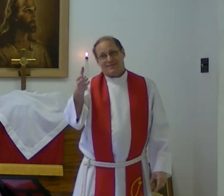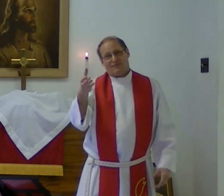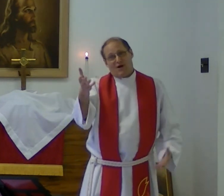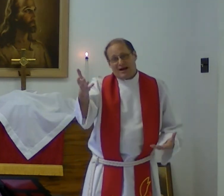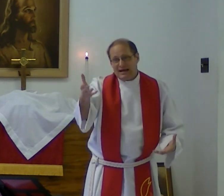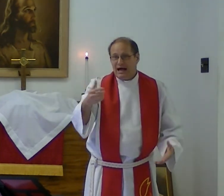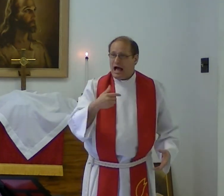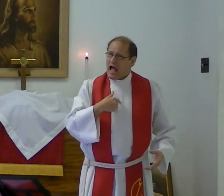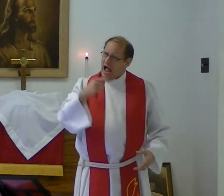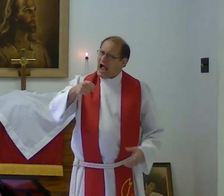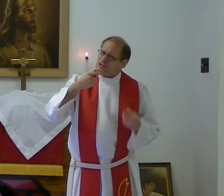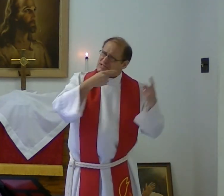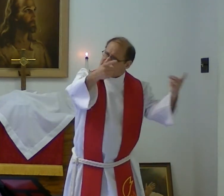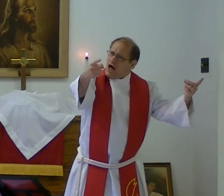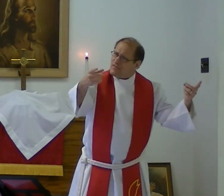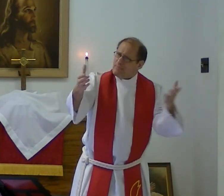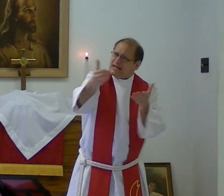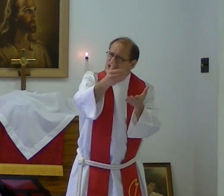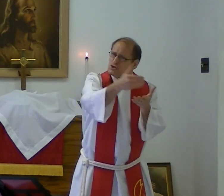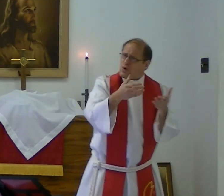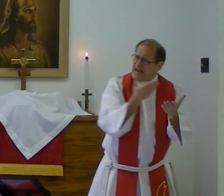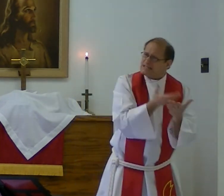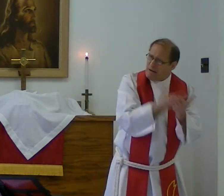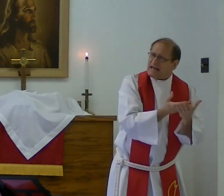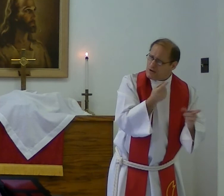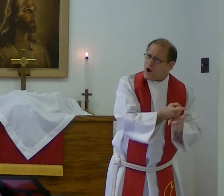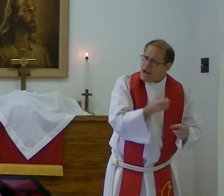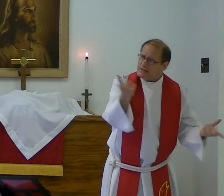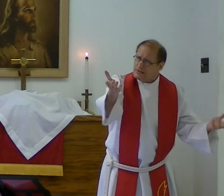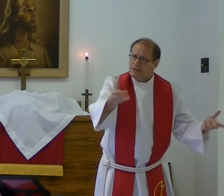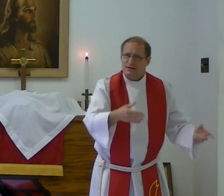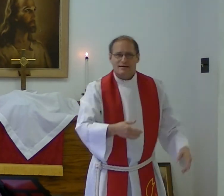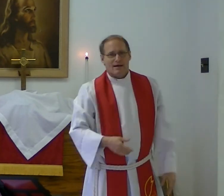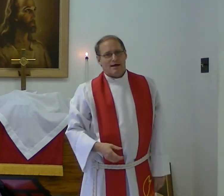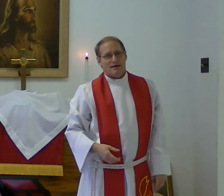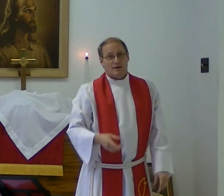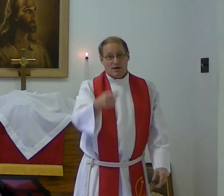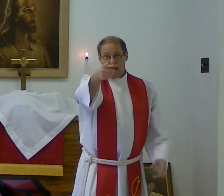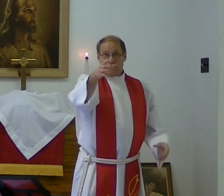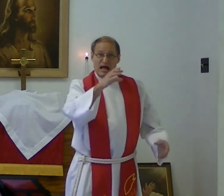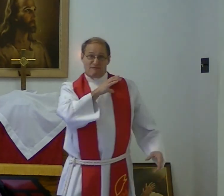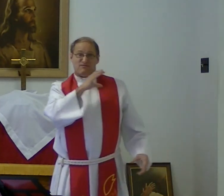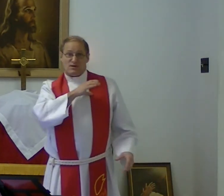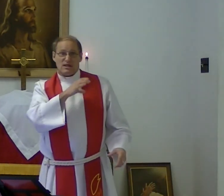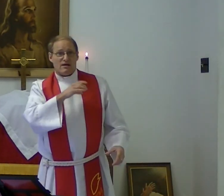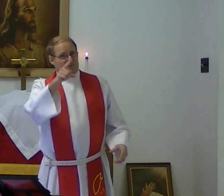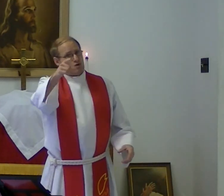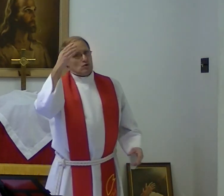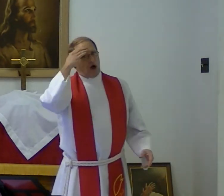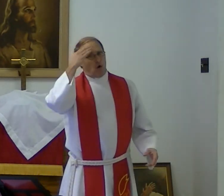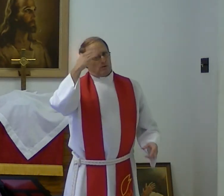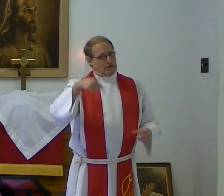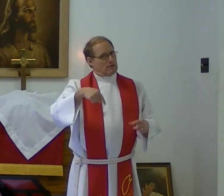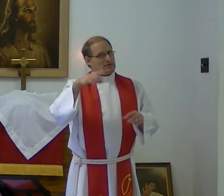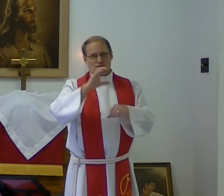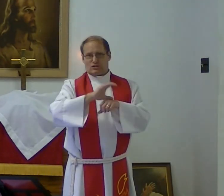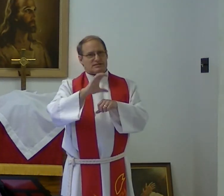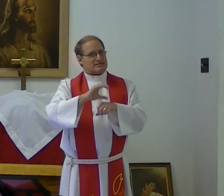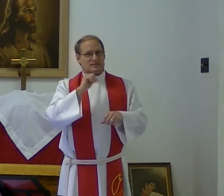Laverne, I should tell them that it's to raise money, right? No. Cliff, Cliff, you know the church is